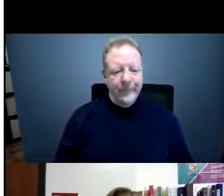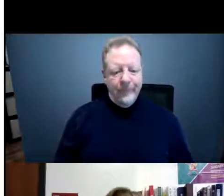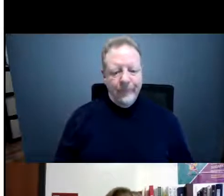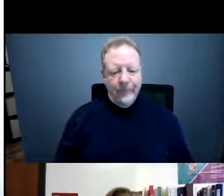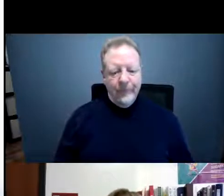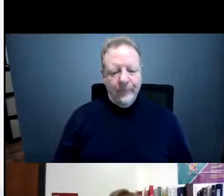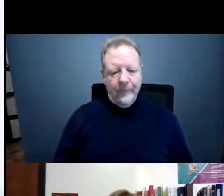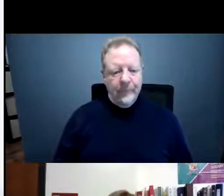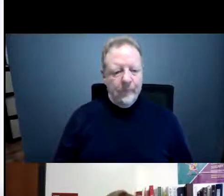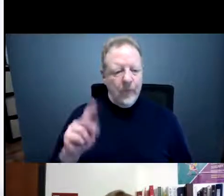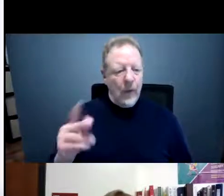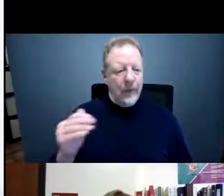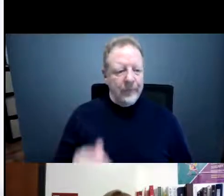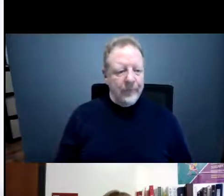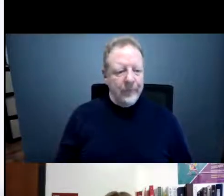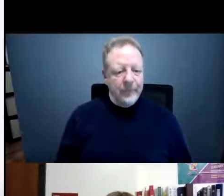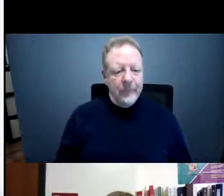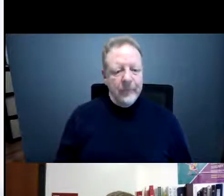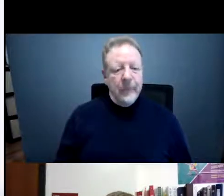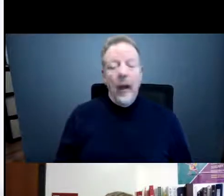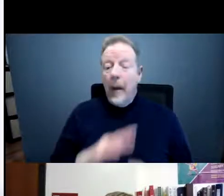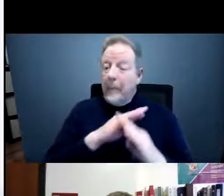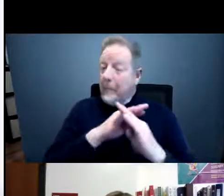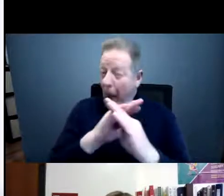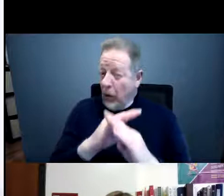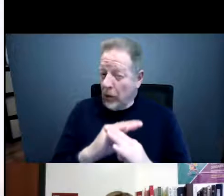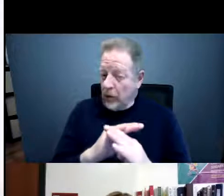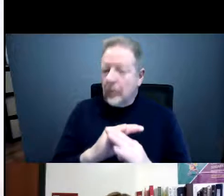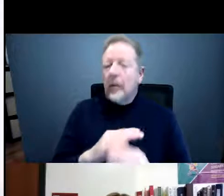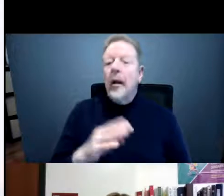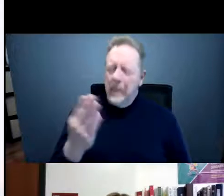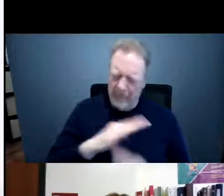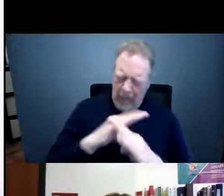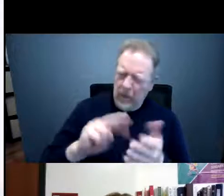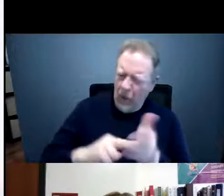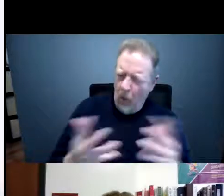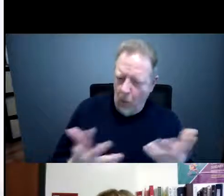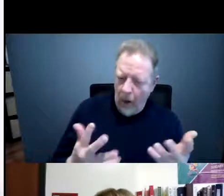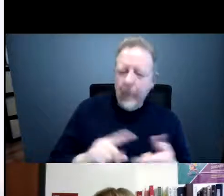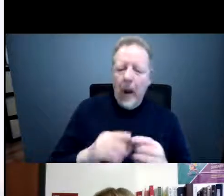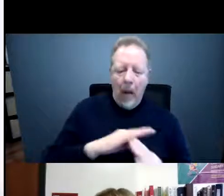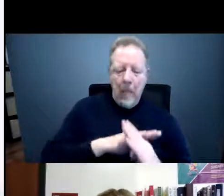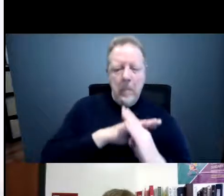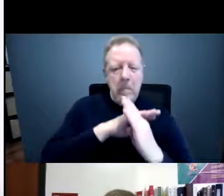Okay. And a barrier is something that blocks access to service or understanding.